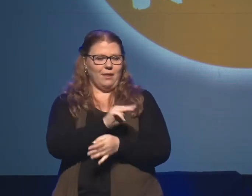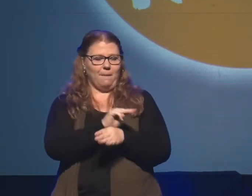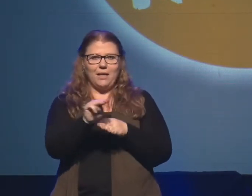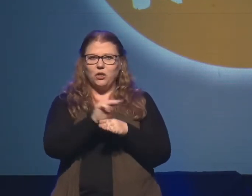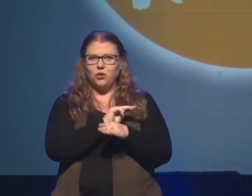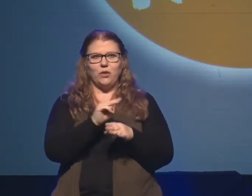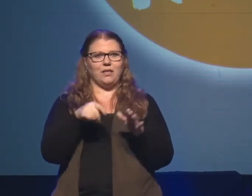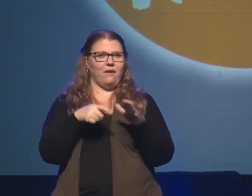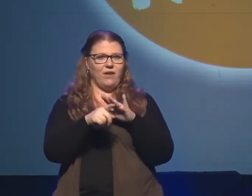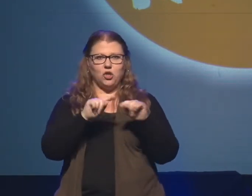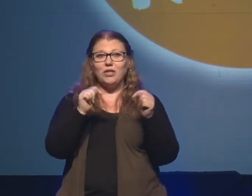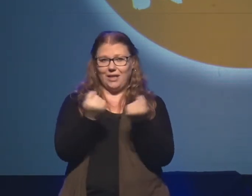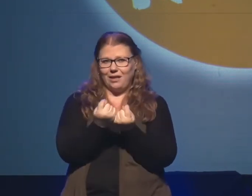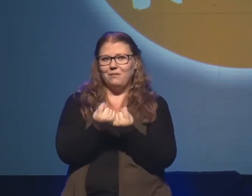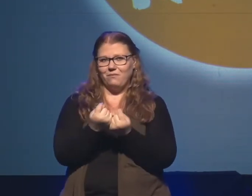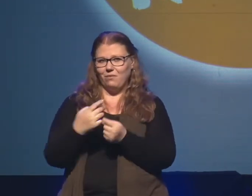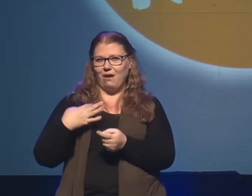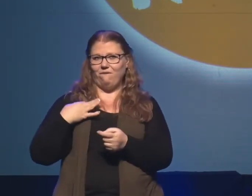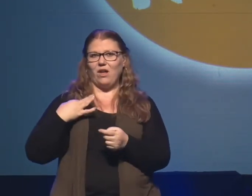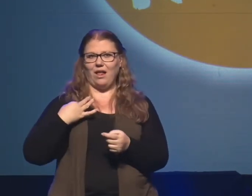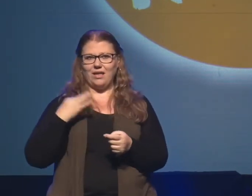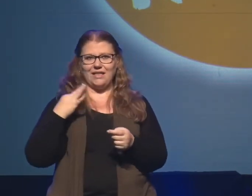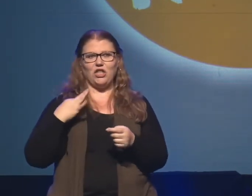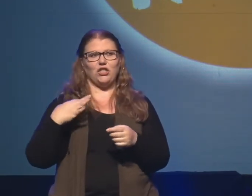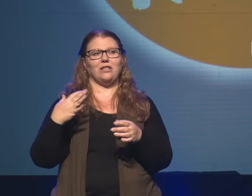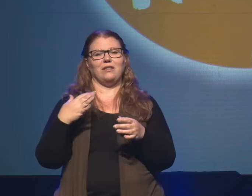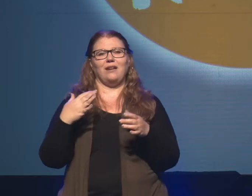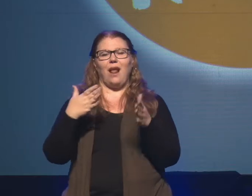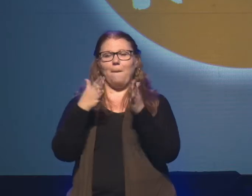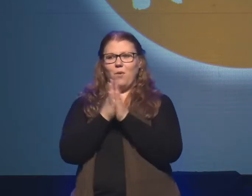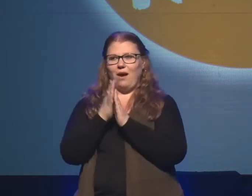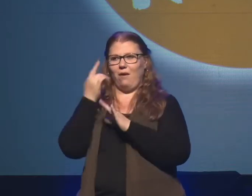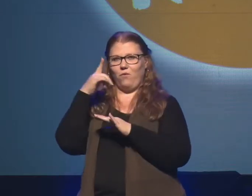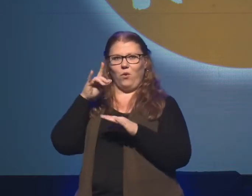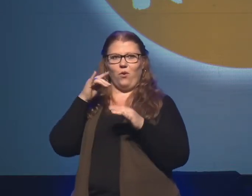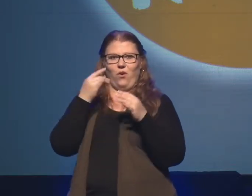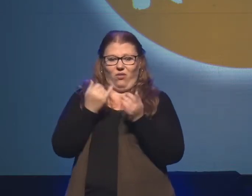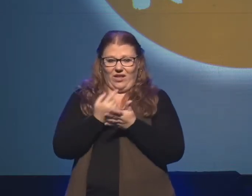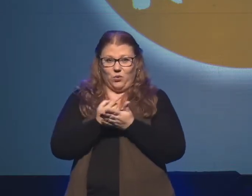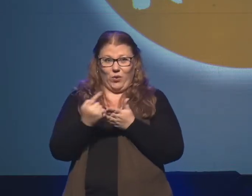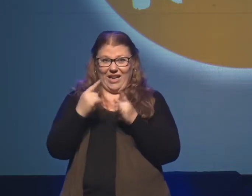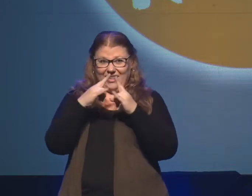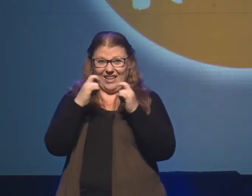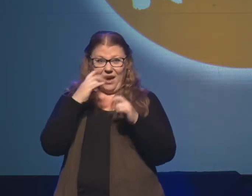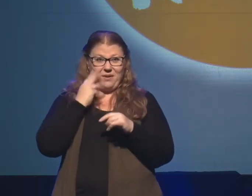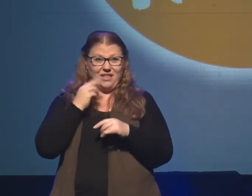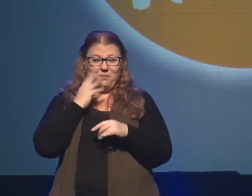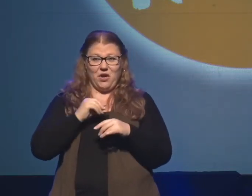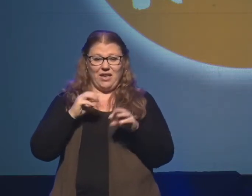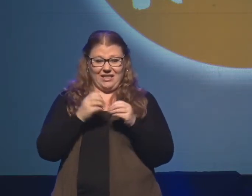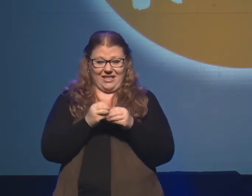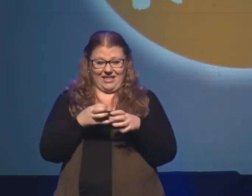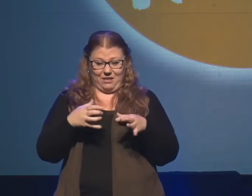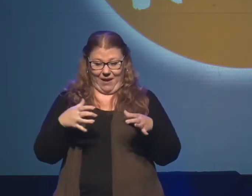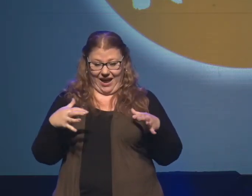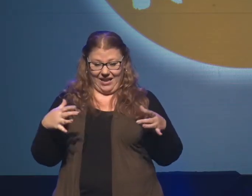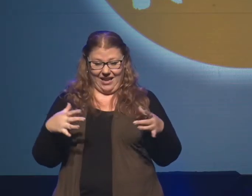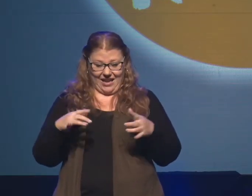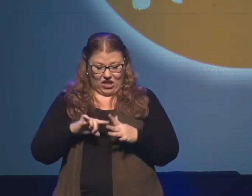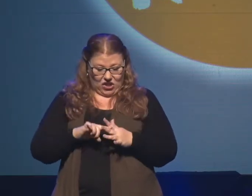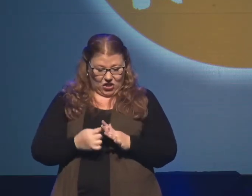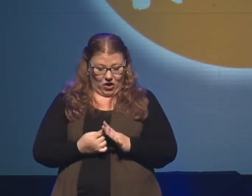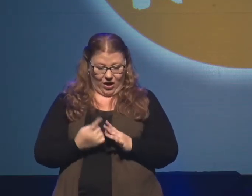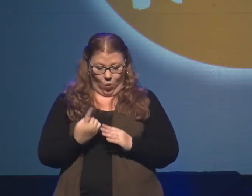the adventure team, we like to call them, and just pray for this week, this camp experience that is expanding from